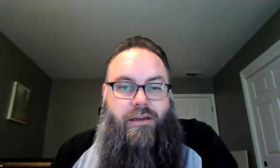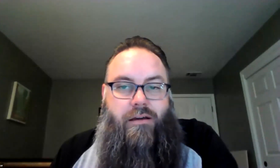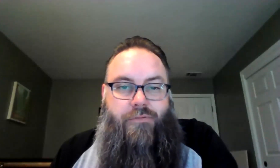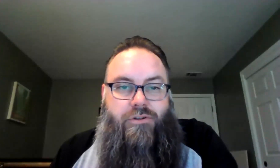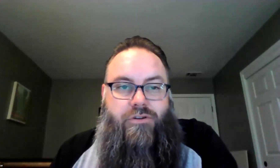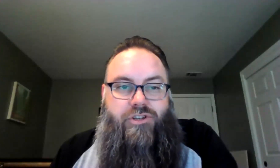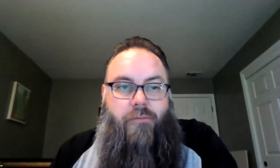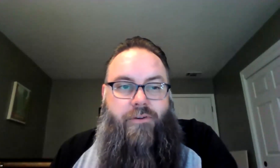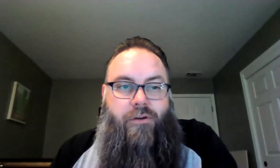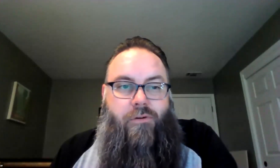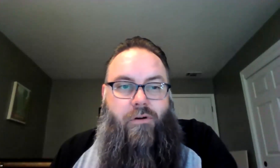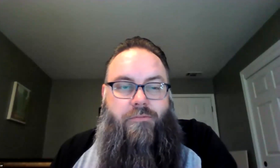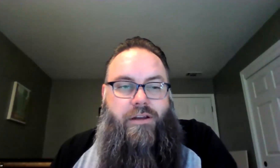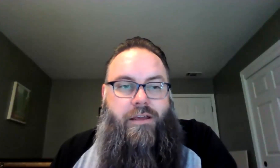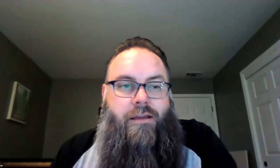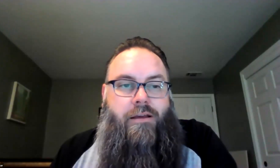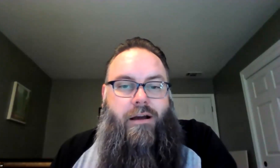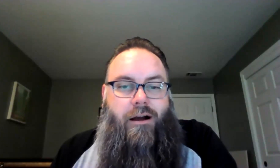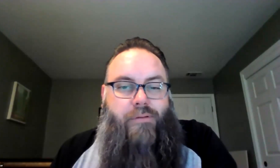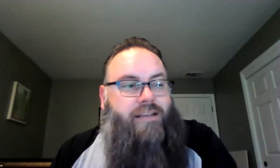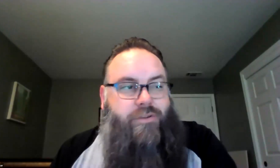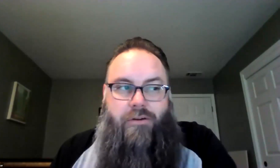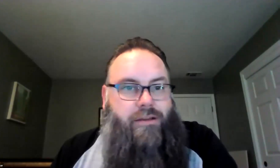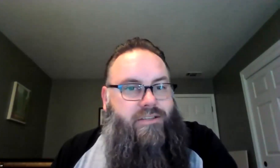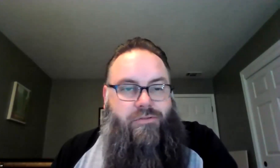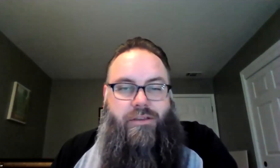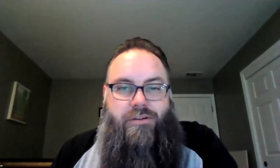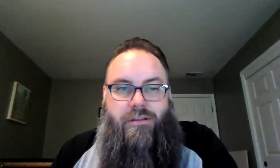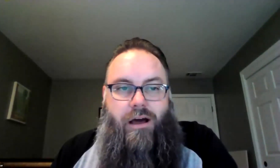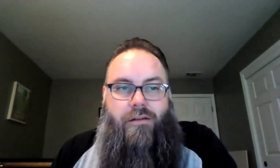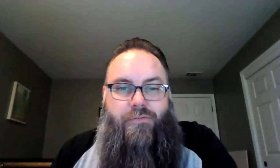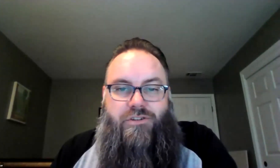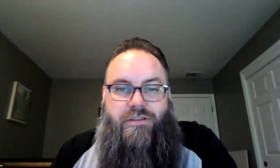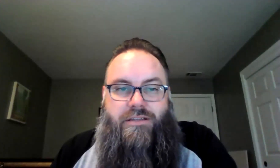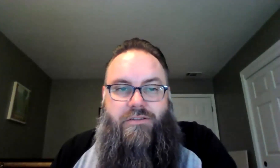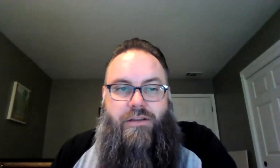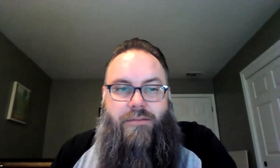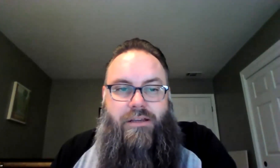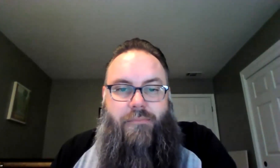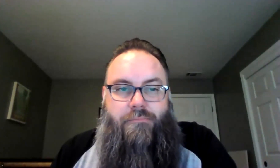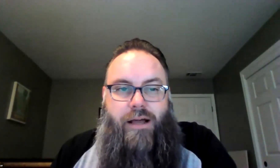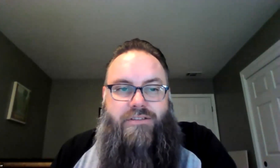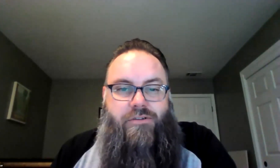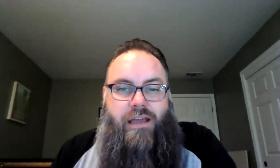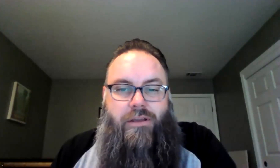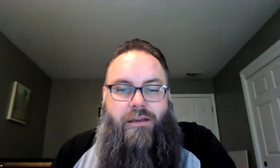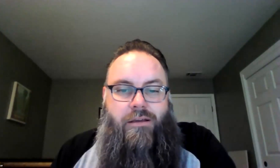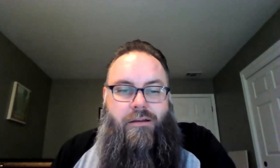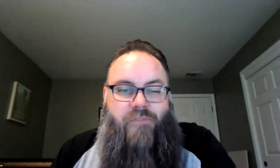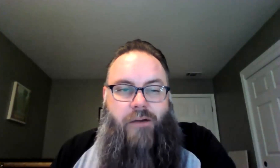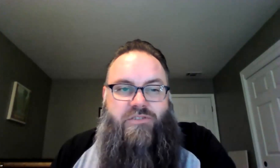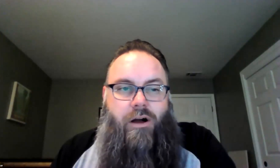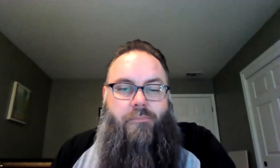looking at doing a future job fair for our community. Placer County, certainly there's a lot of interest in doing something up in Placer